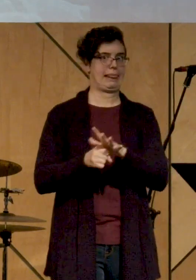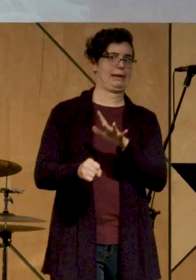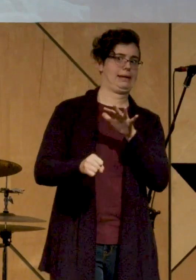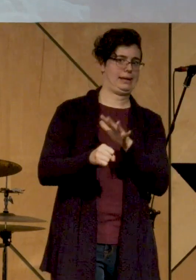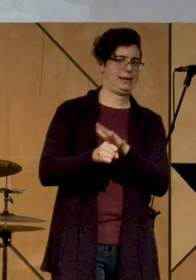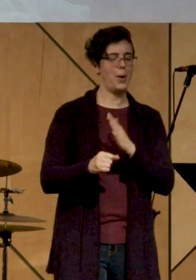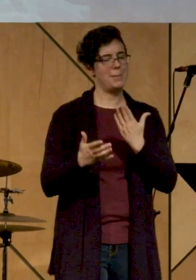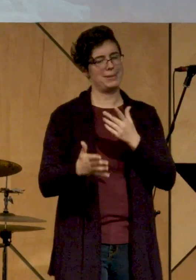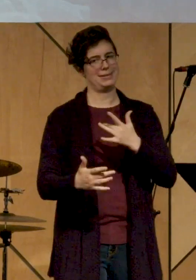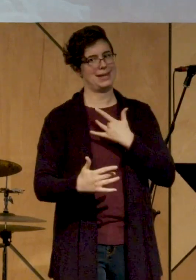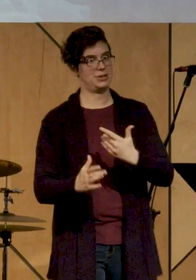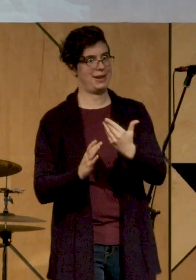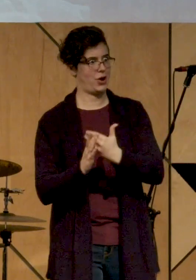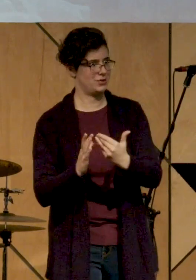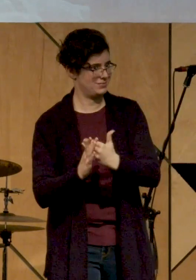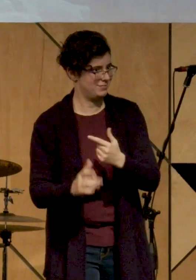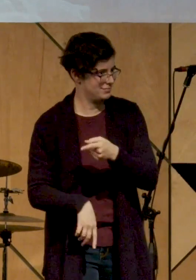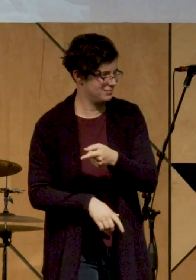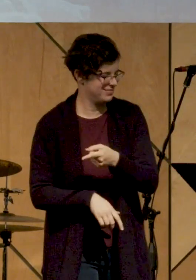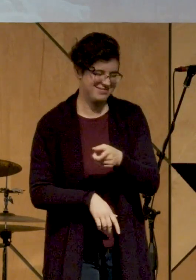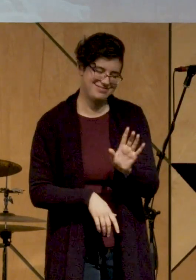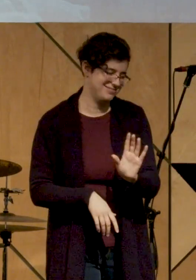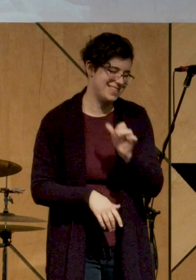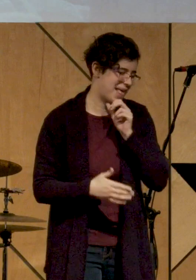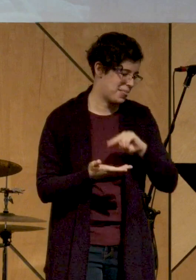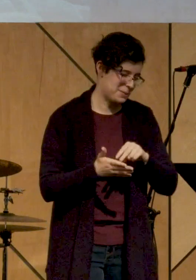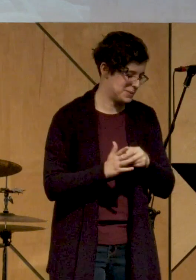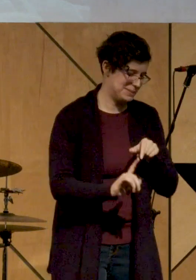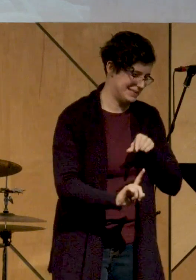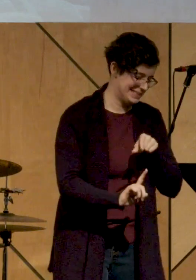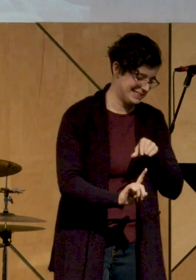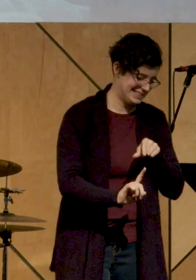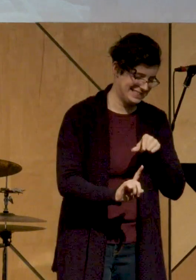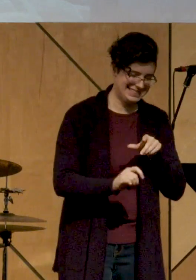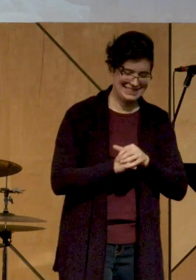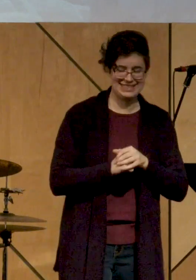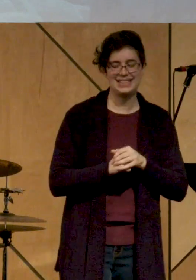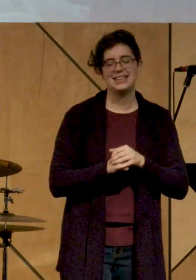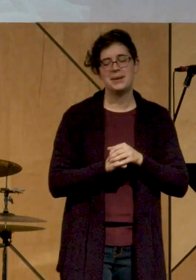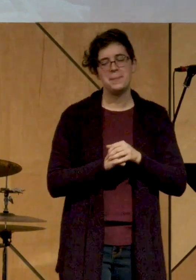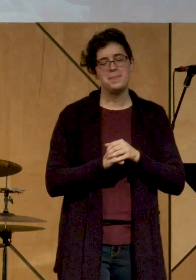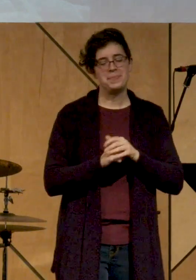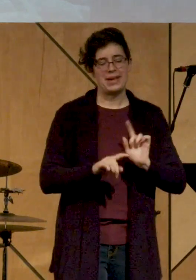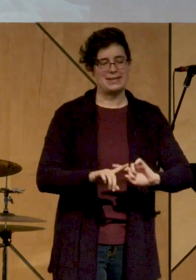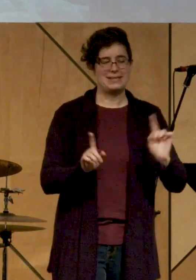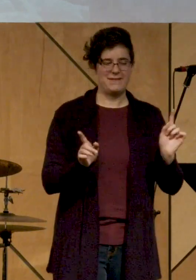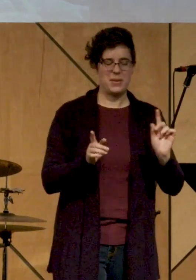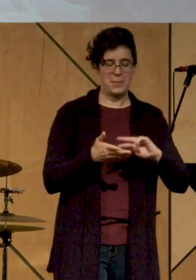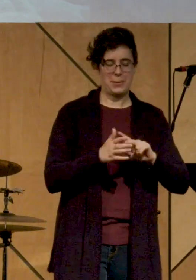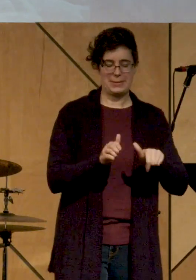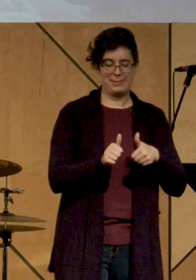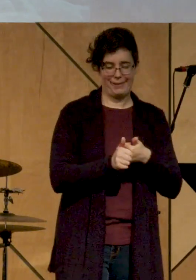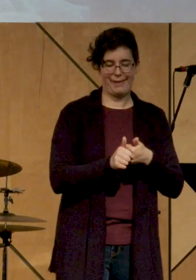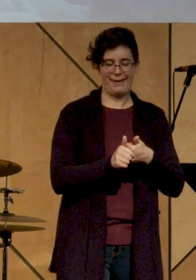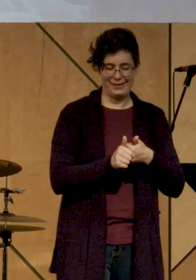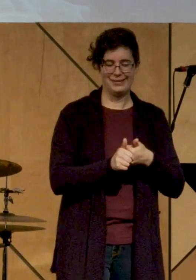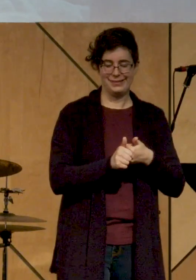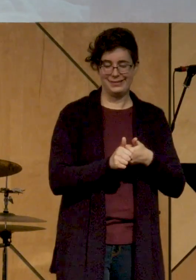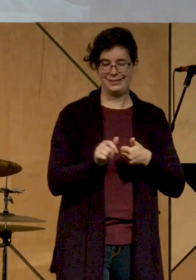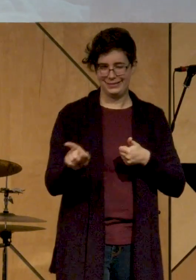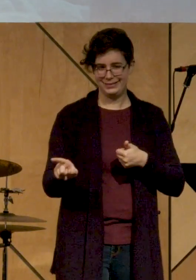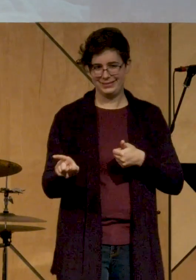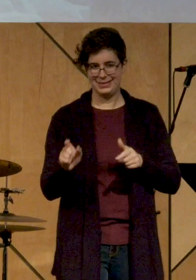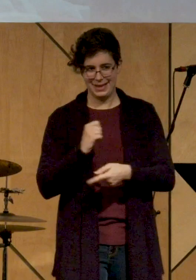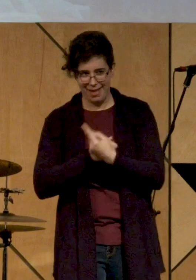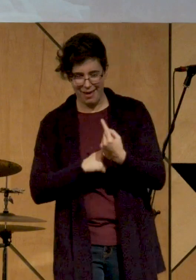of irritated. They're salty, you know? That is not what Paul is saying in this letter. That's a different meaning